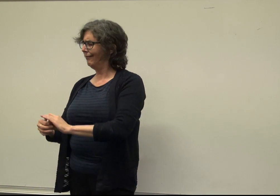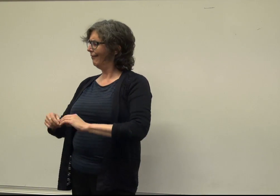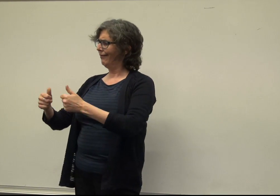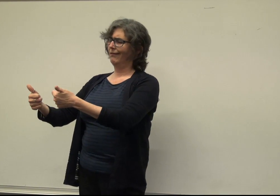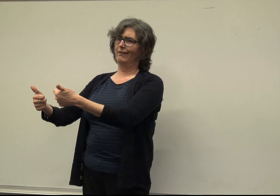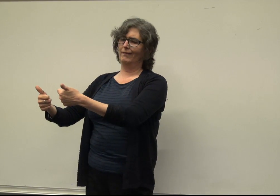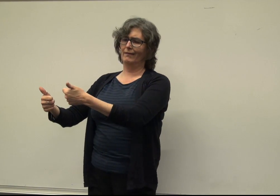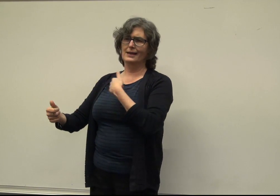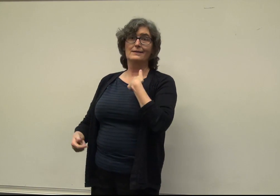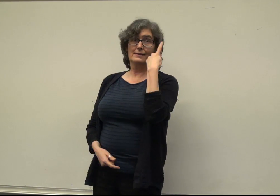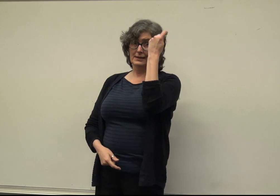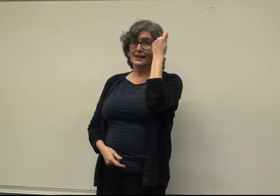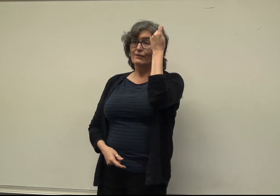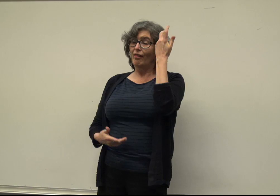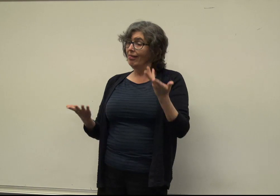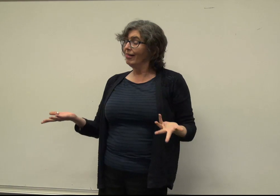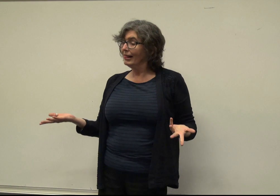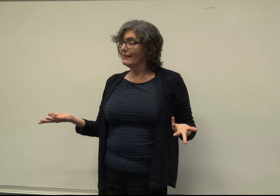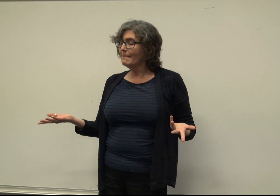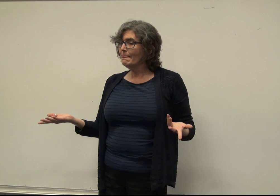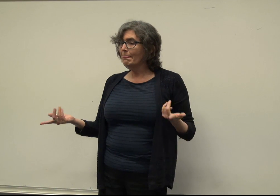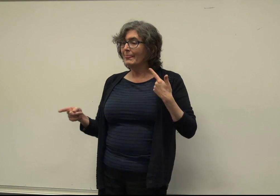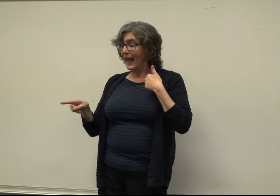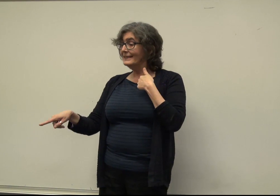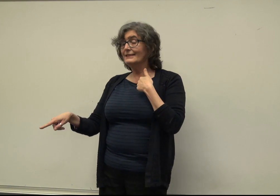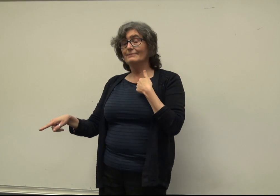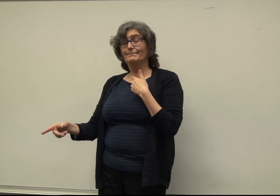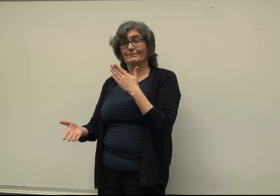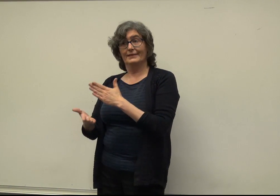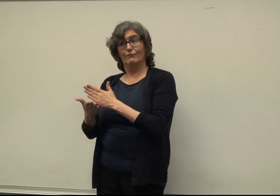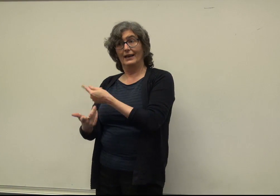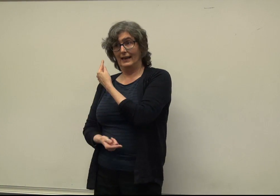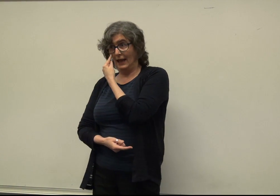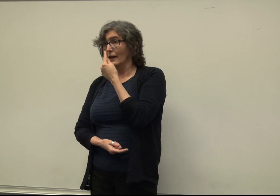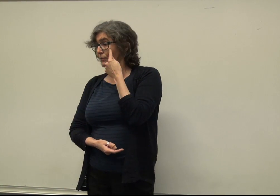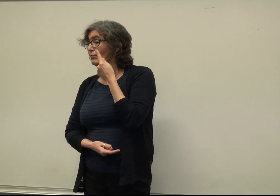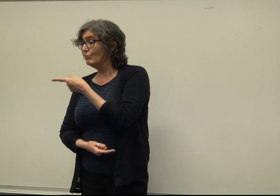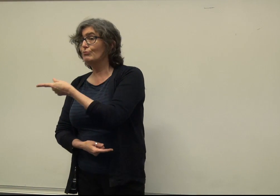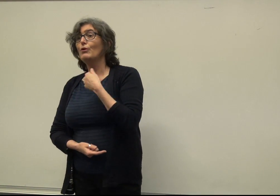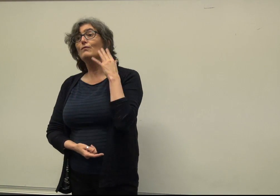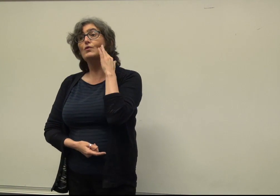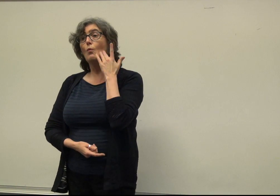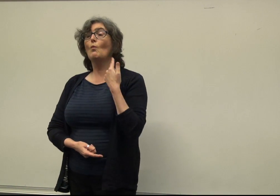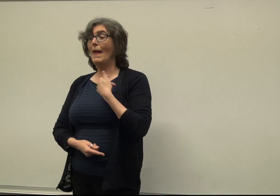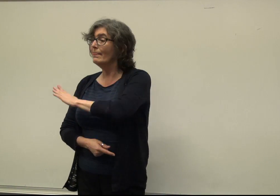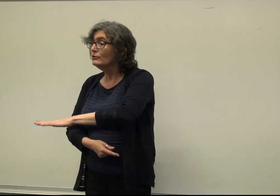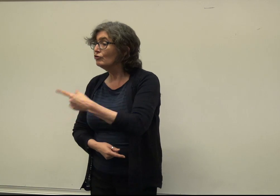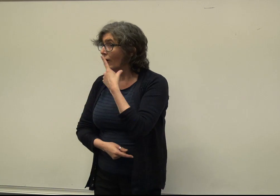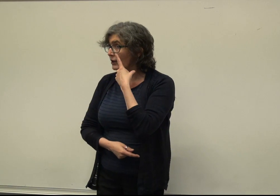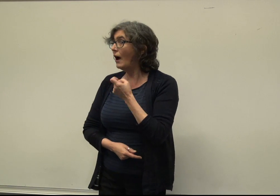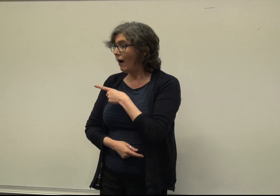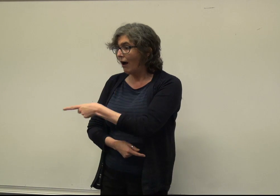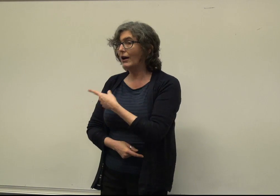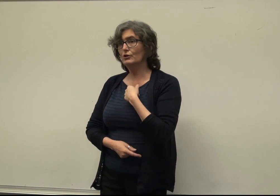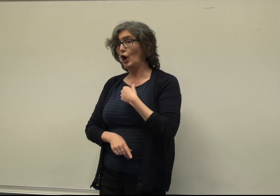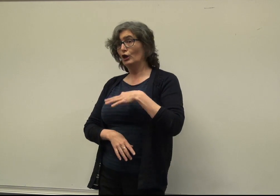It's a very successful program that shows that teaching sign language at an early age is very beneficial, not just for the deaf children,